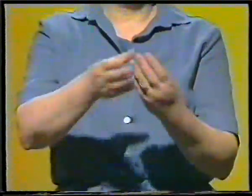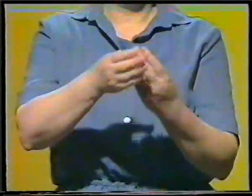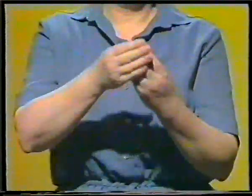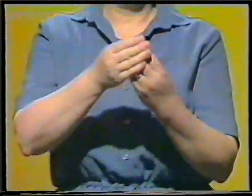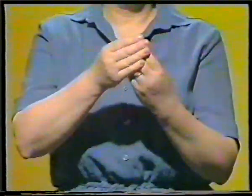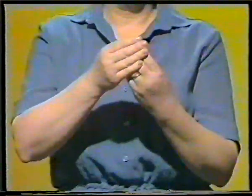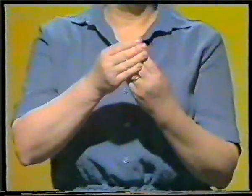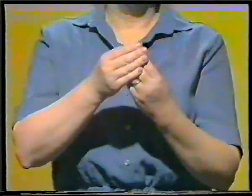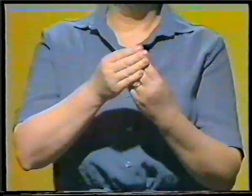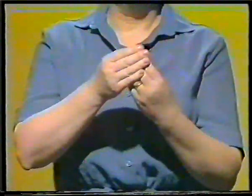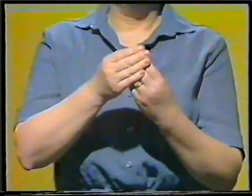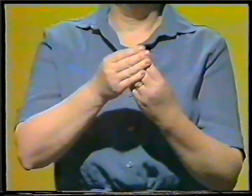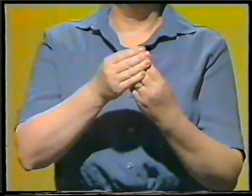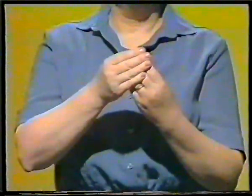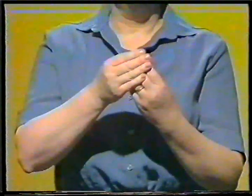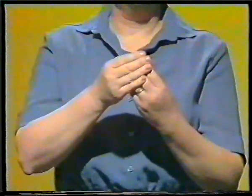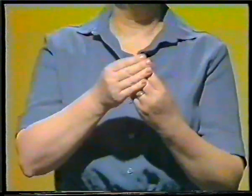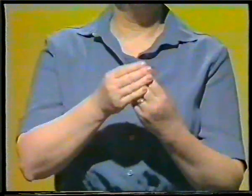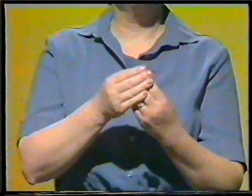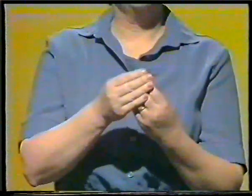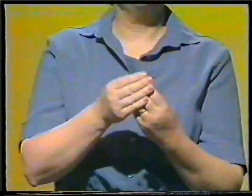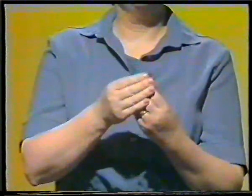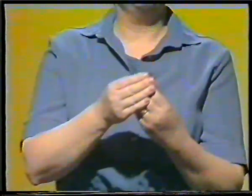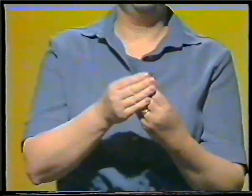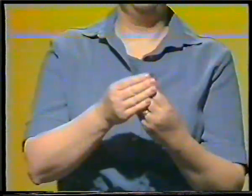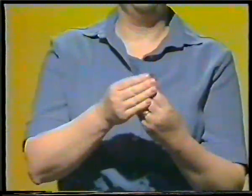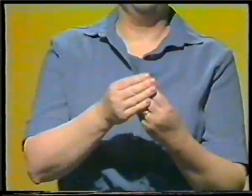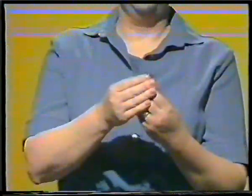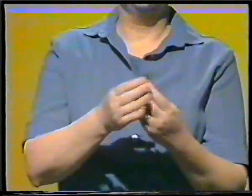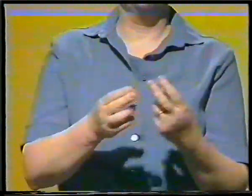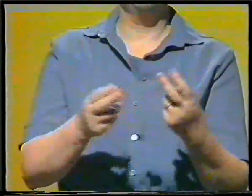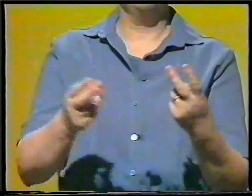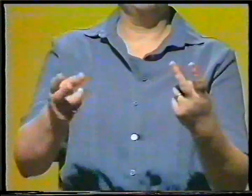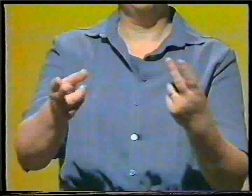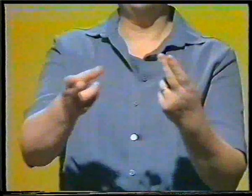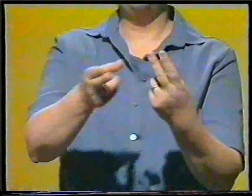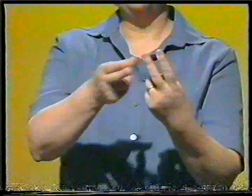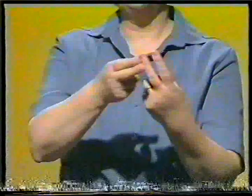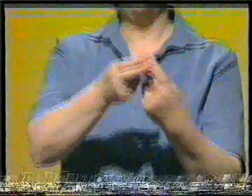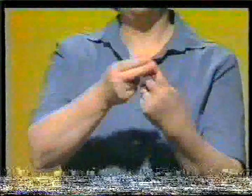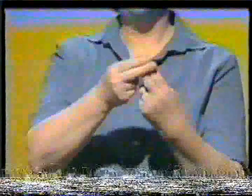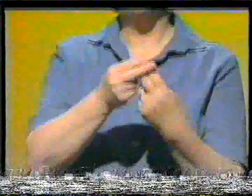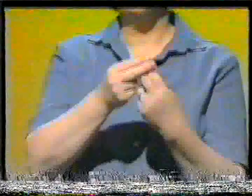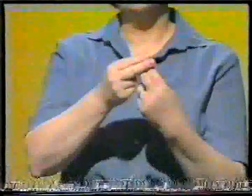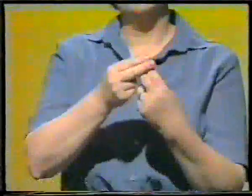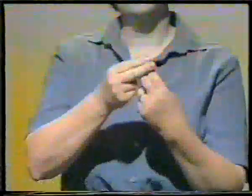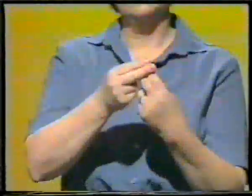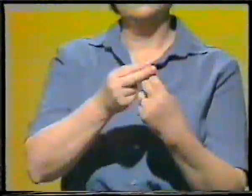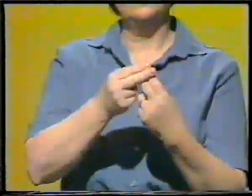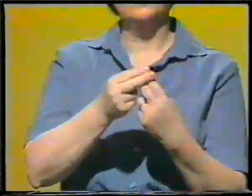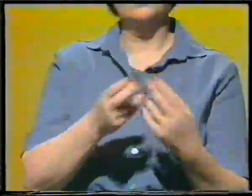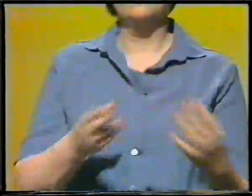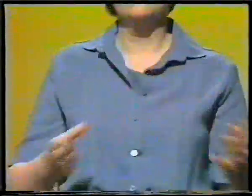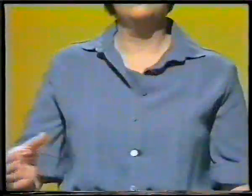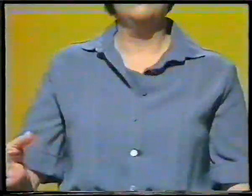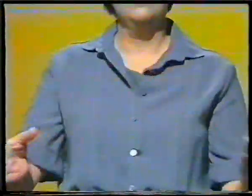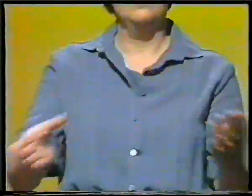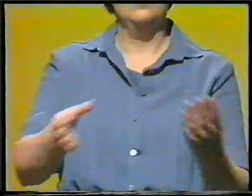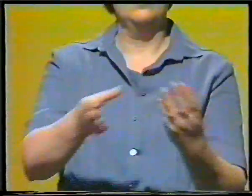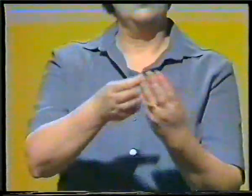With. If you're saying come with me and it's just two of you, then you make it like that. If there's a lot of you, use